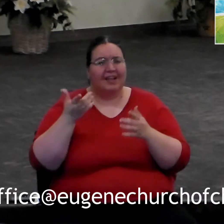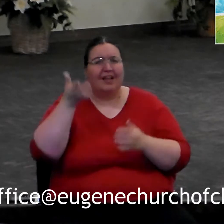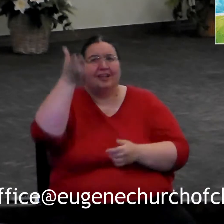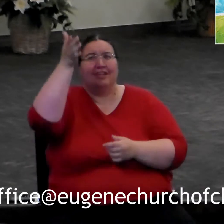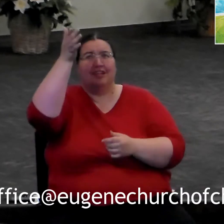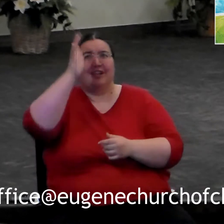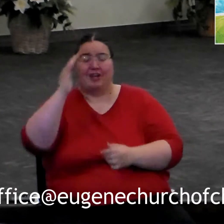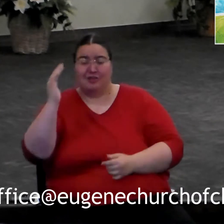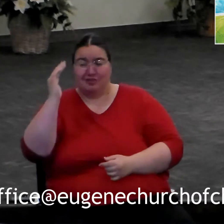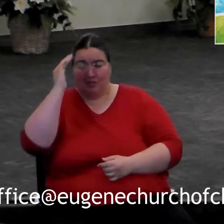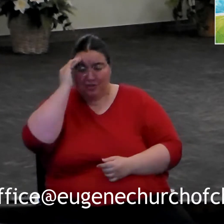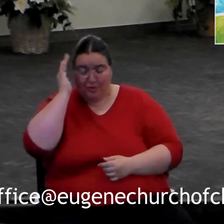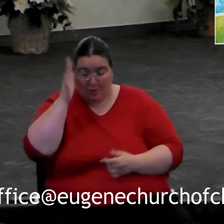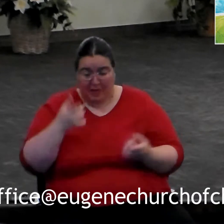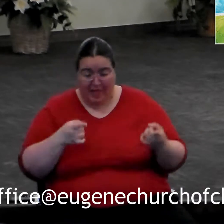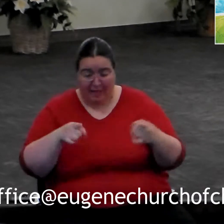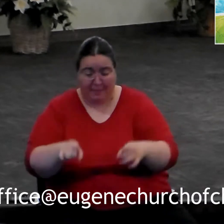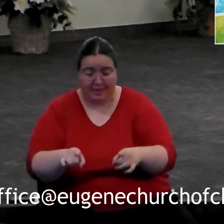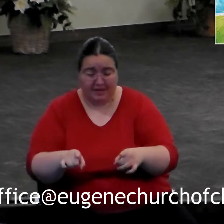way it would happen create all of this in the first place?